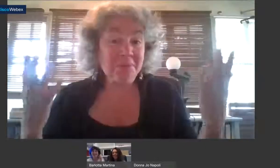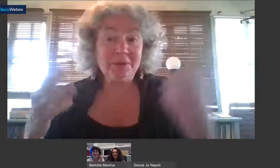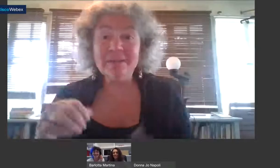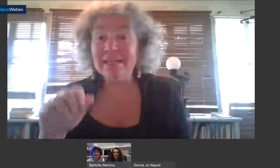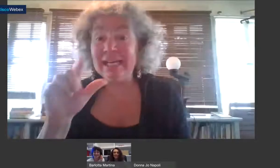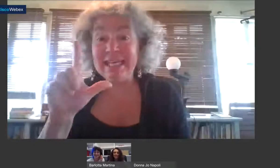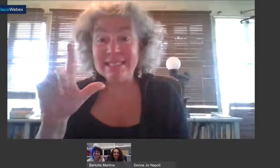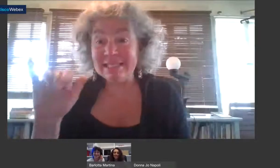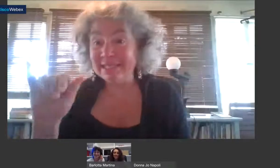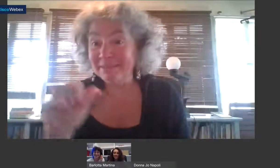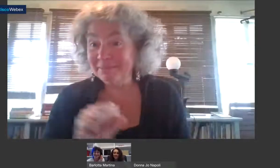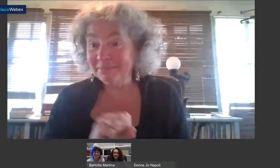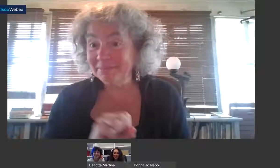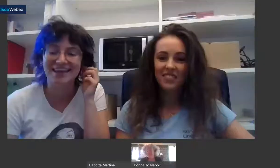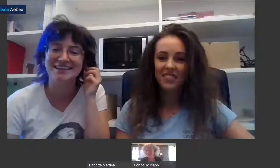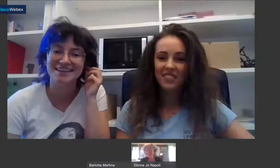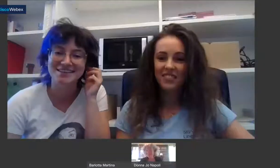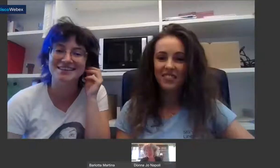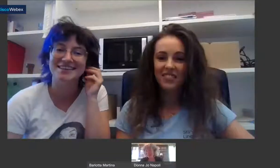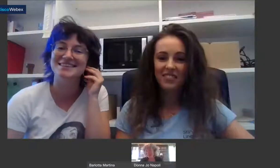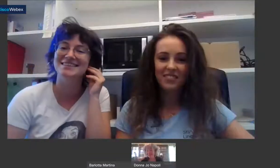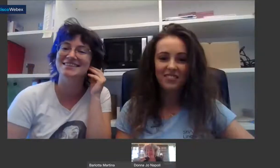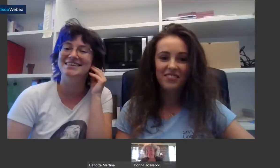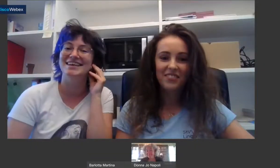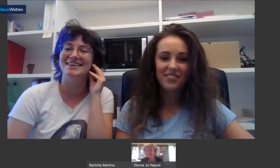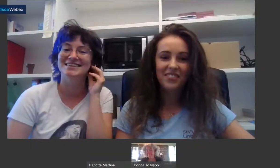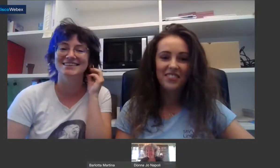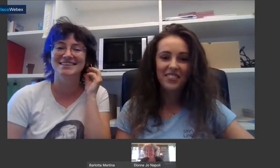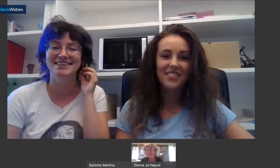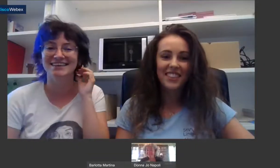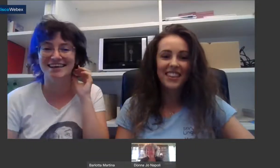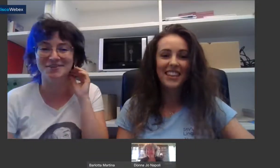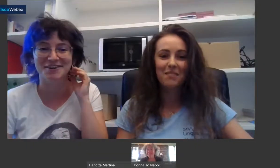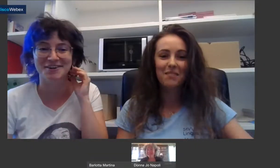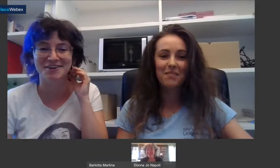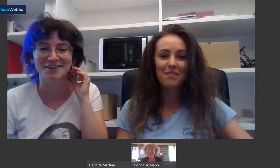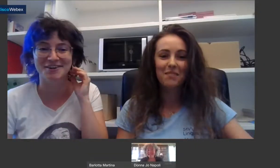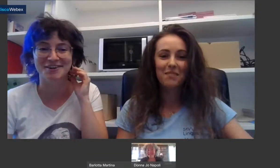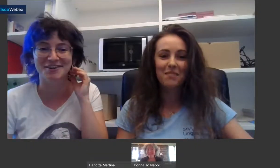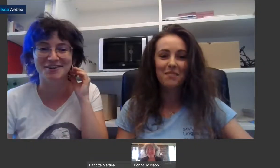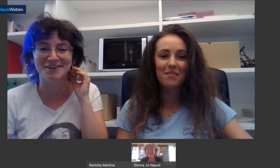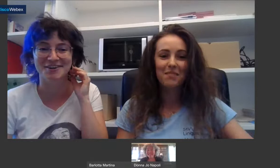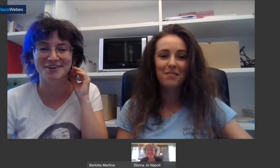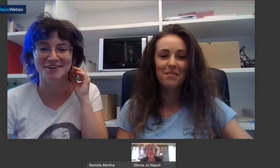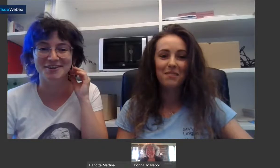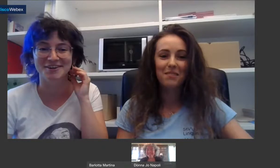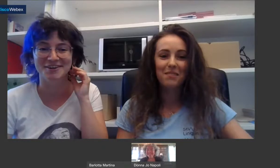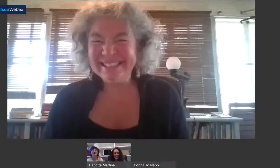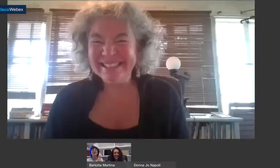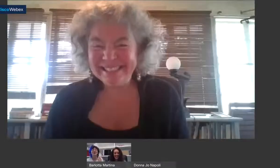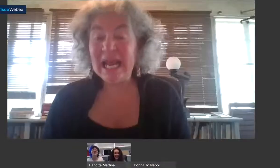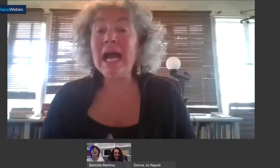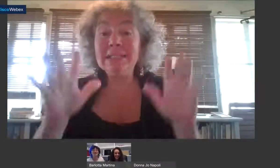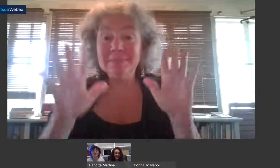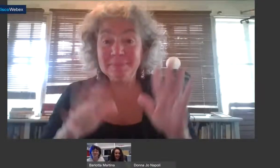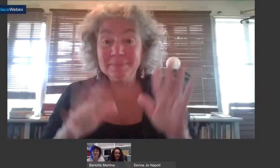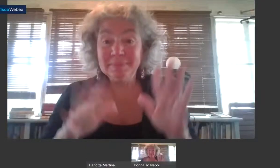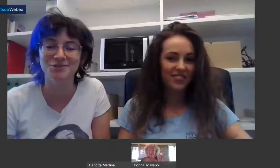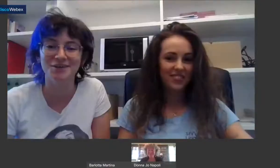Or lease? That's the next thing I wanted to explain. We actually wanted